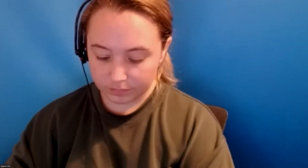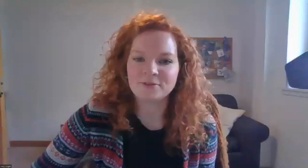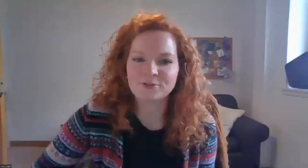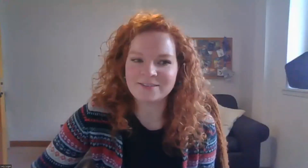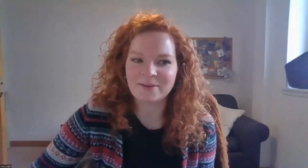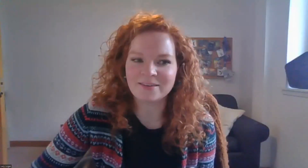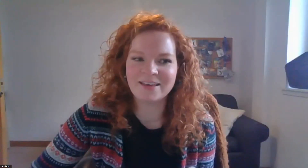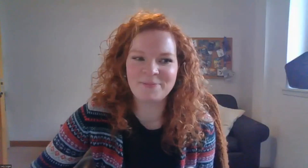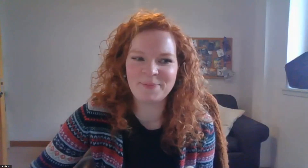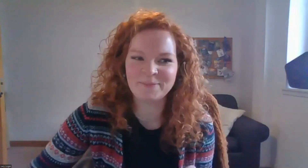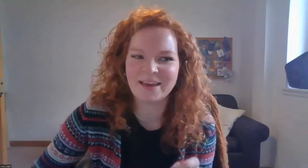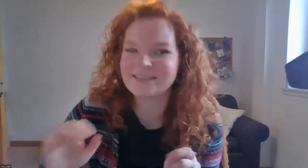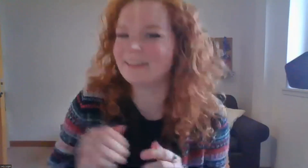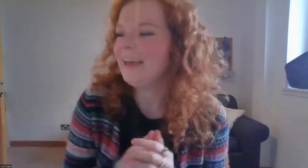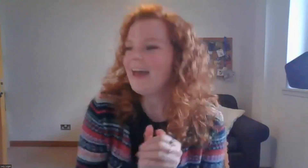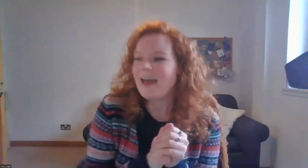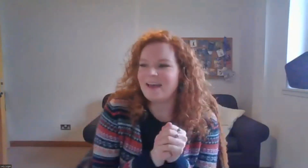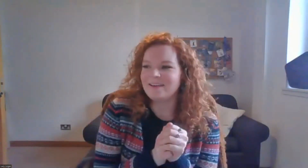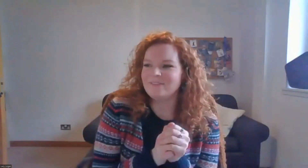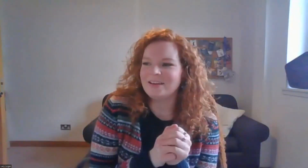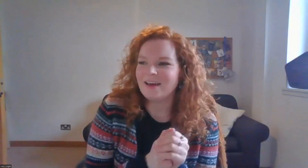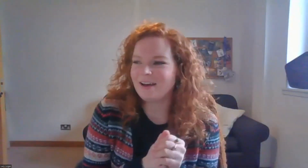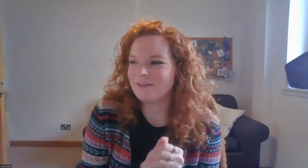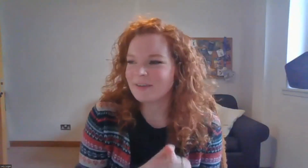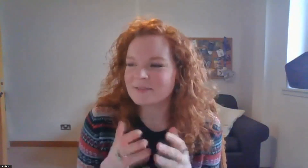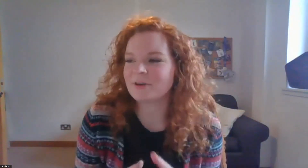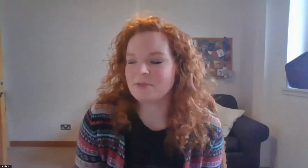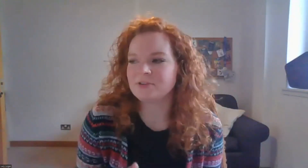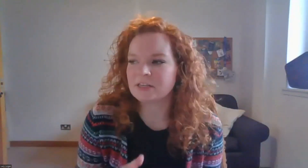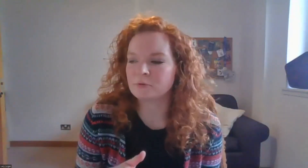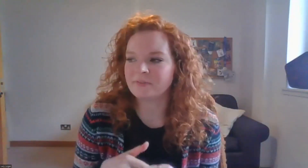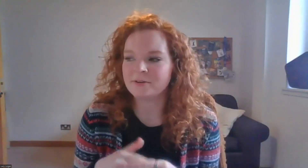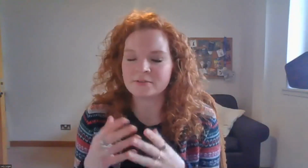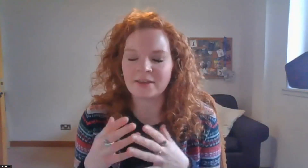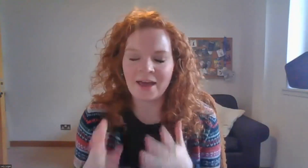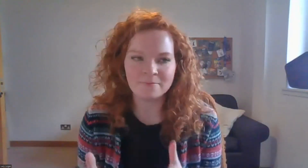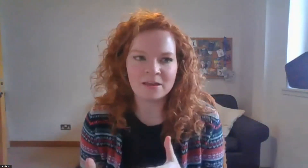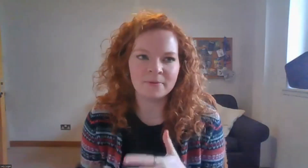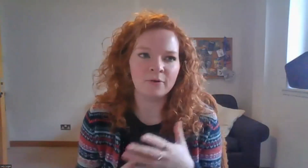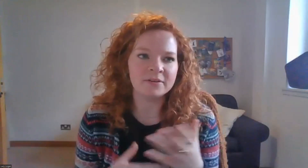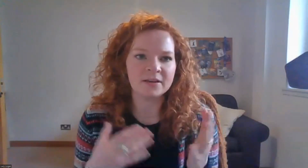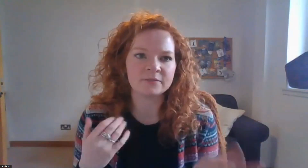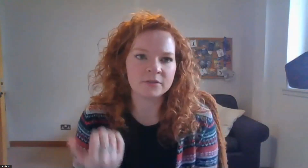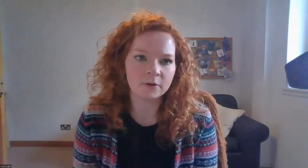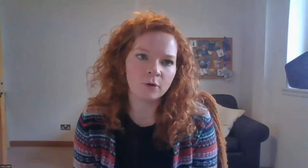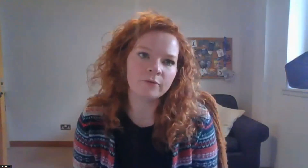Sorry, I'm getting distracted by the BSL. How valuable community transport providers can be, but